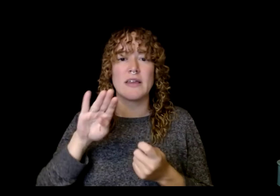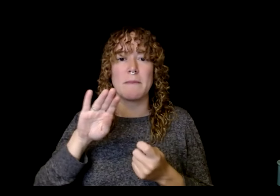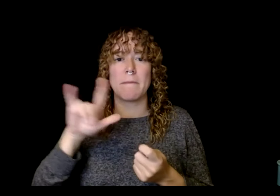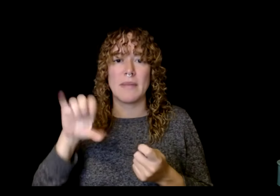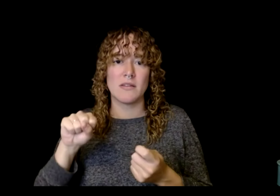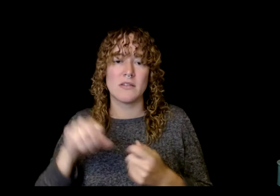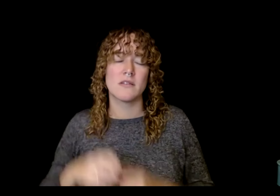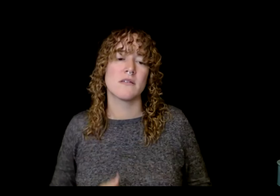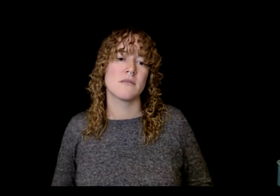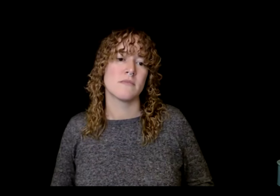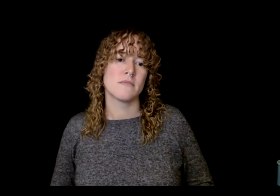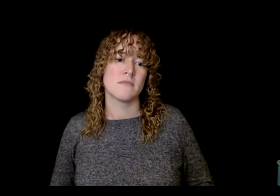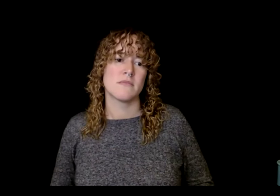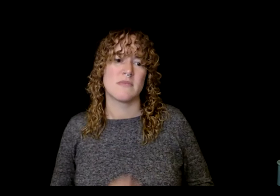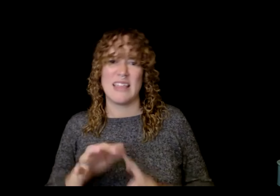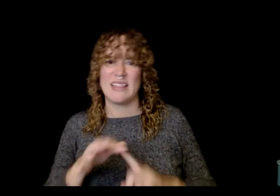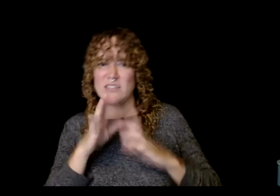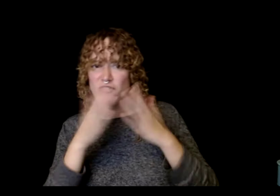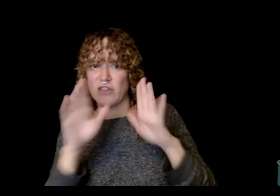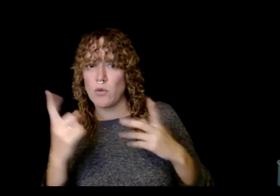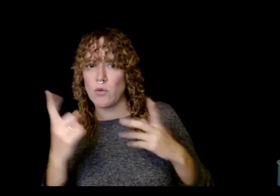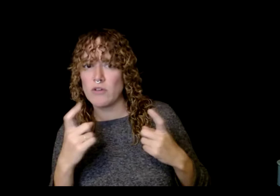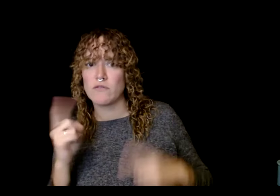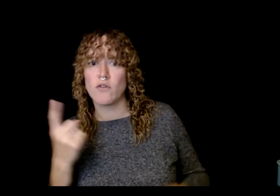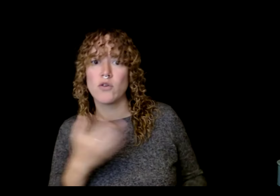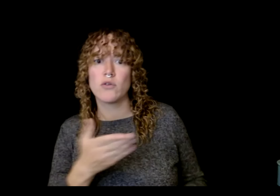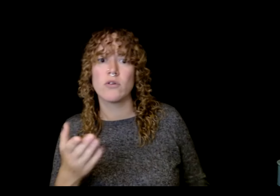have any general questions about anything I just said.